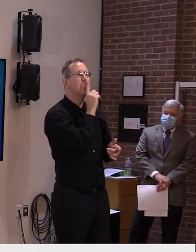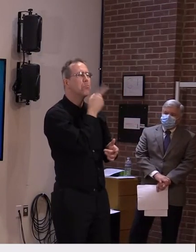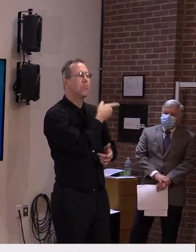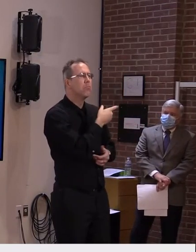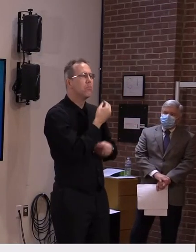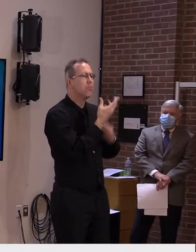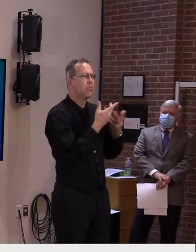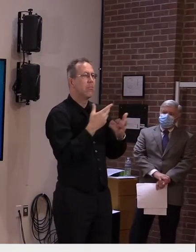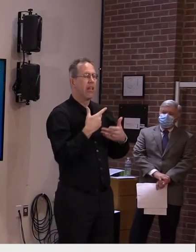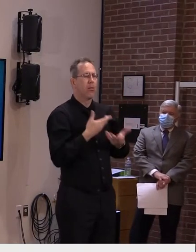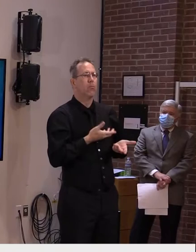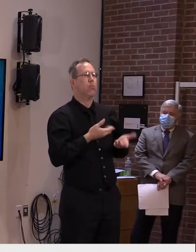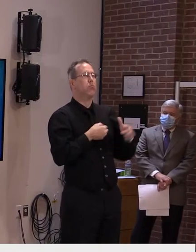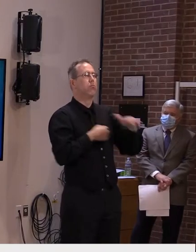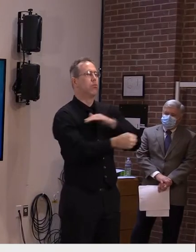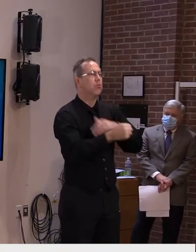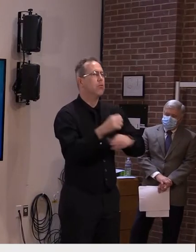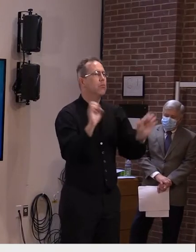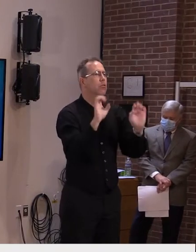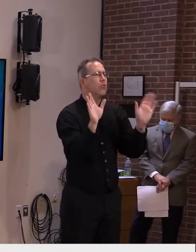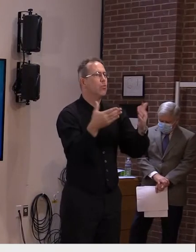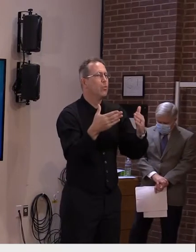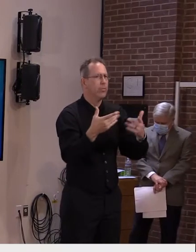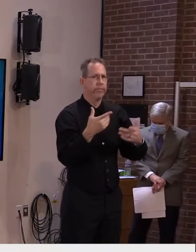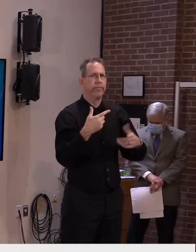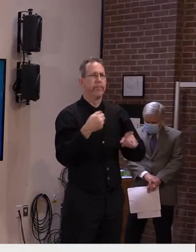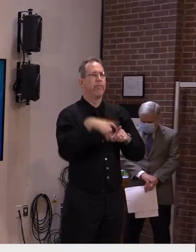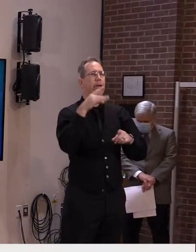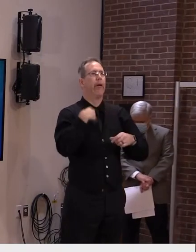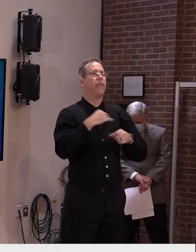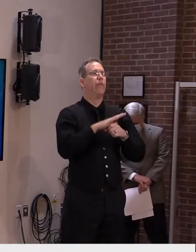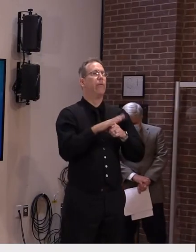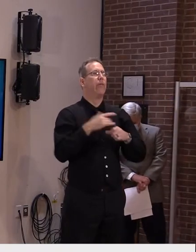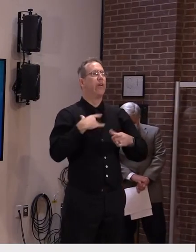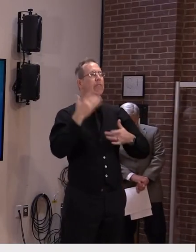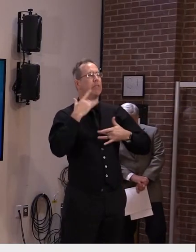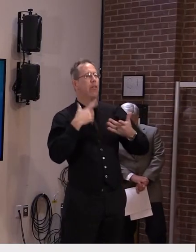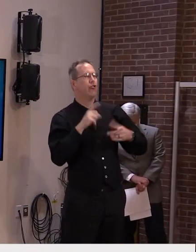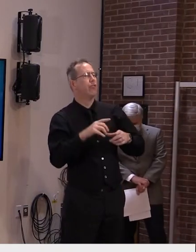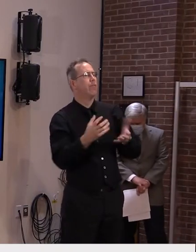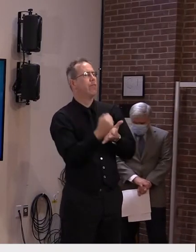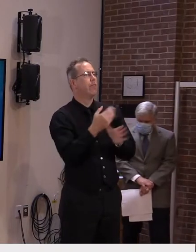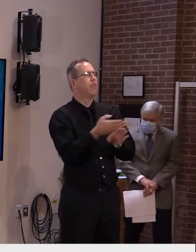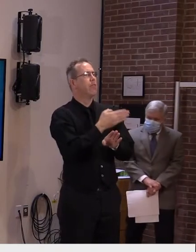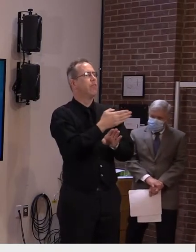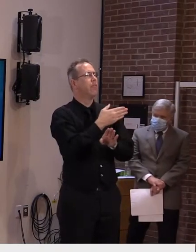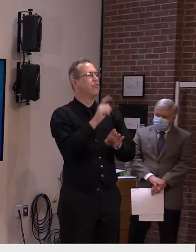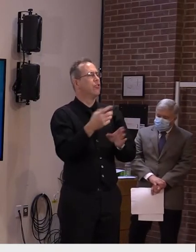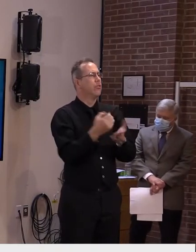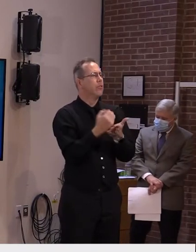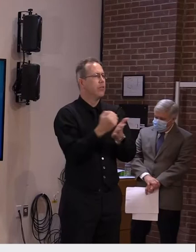happens, it's too late. That's why we're trying to communicate that